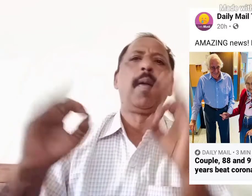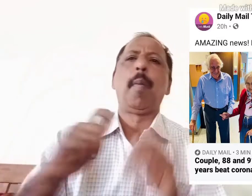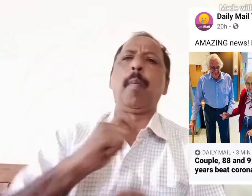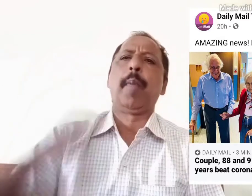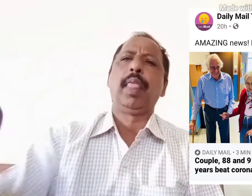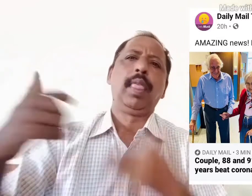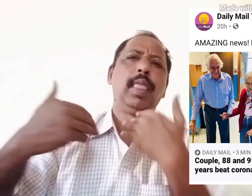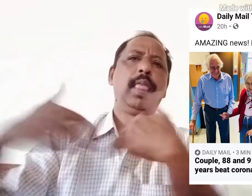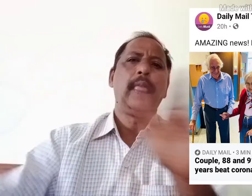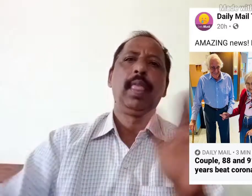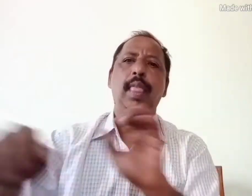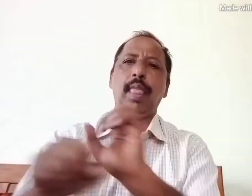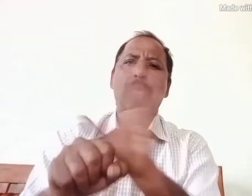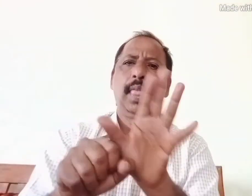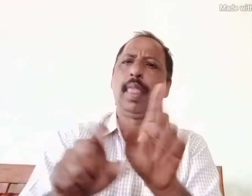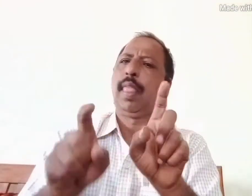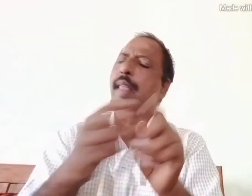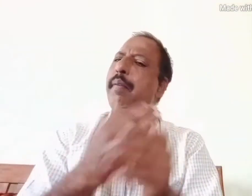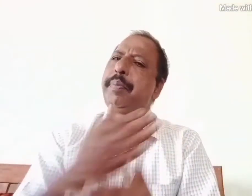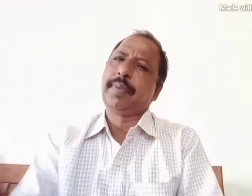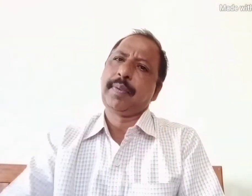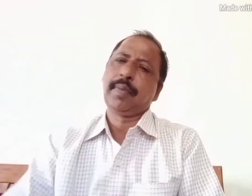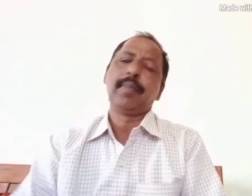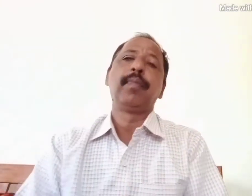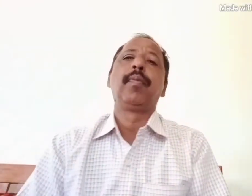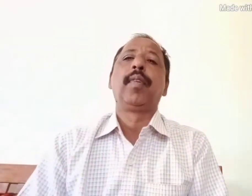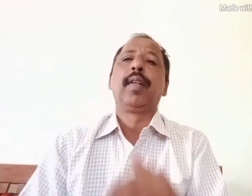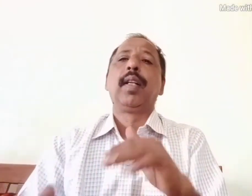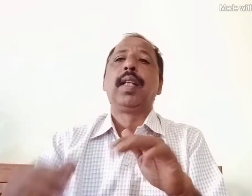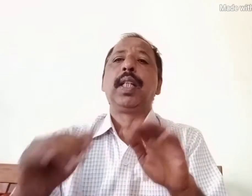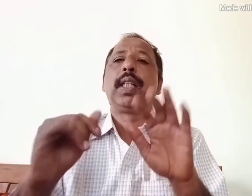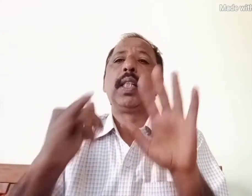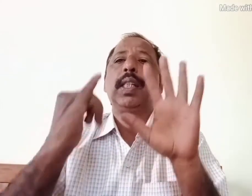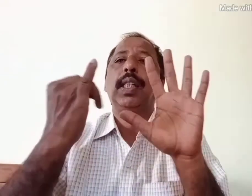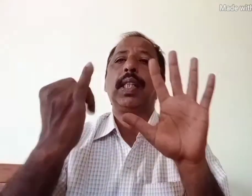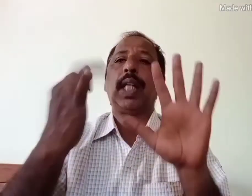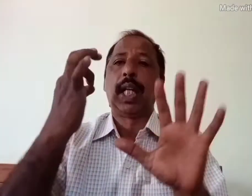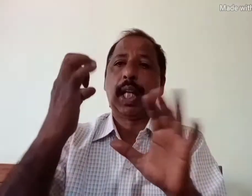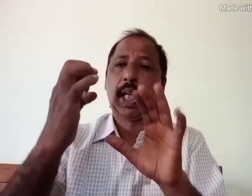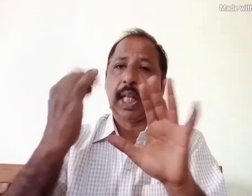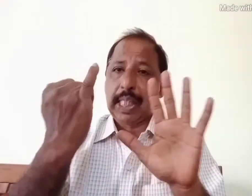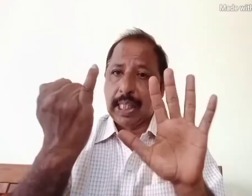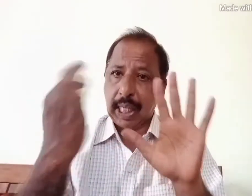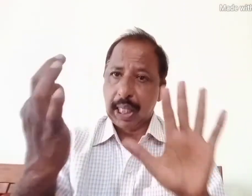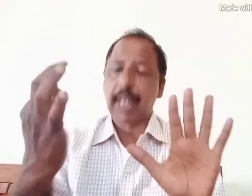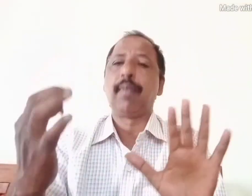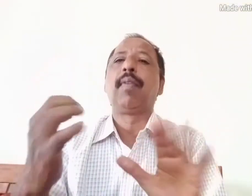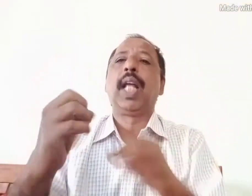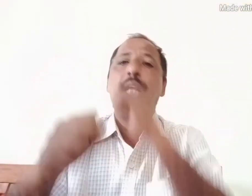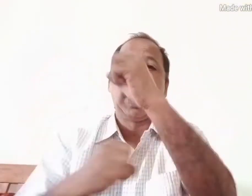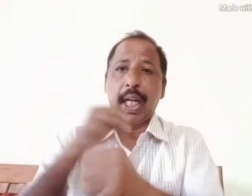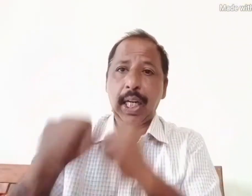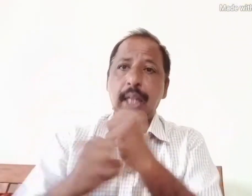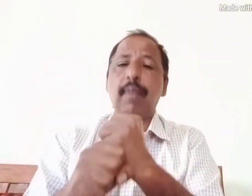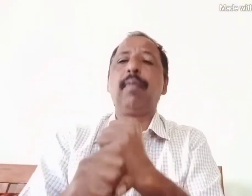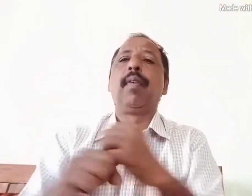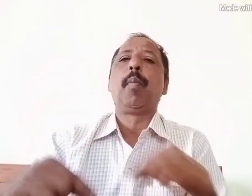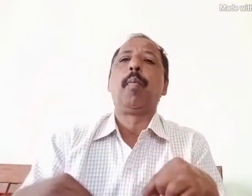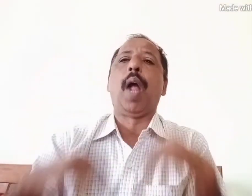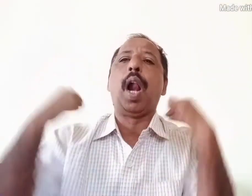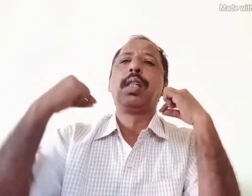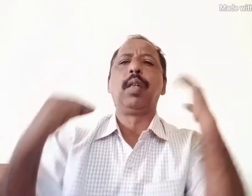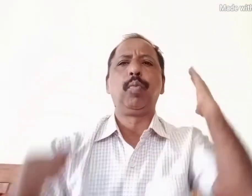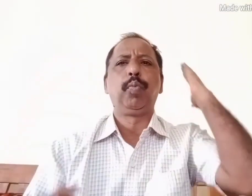children